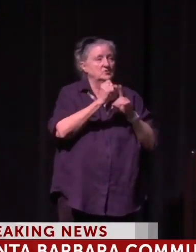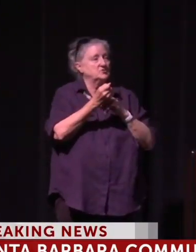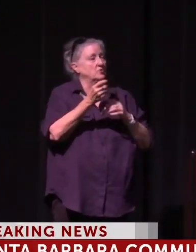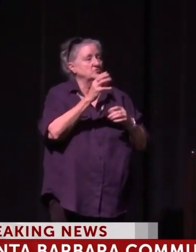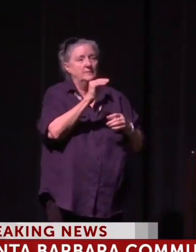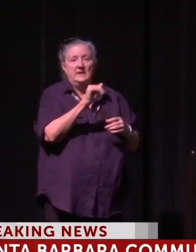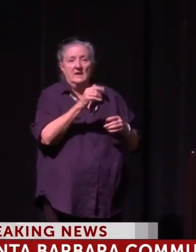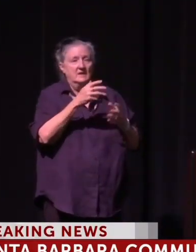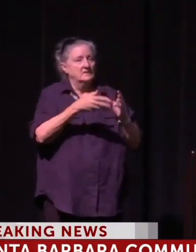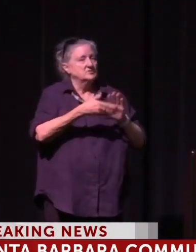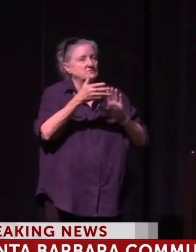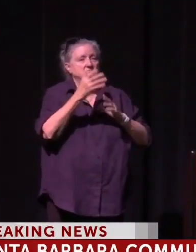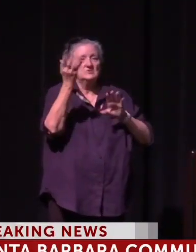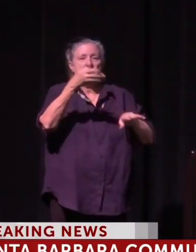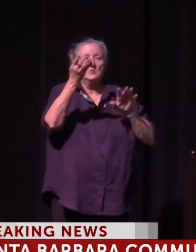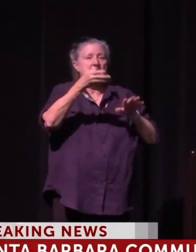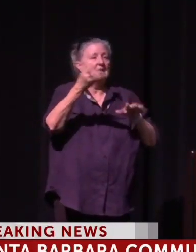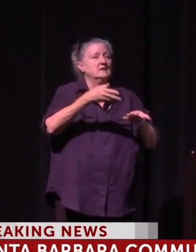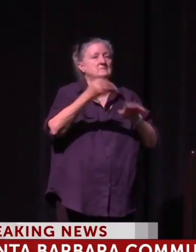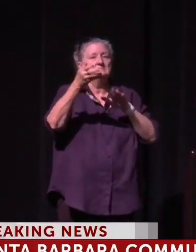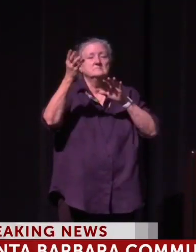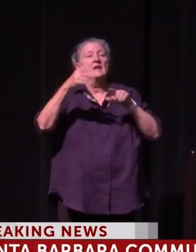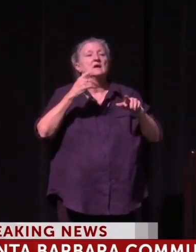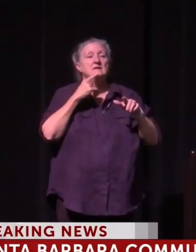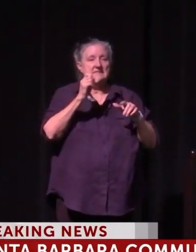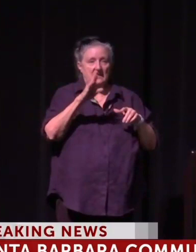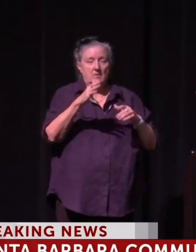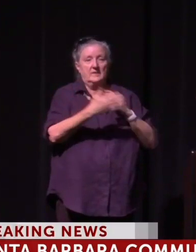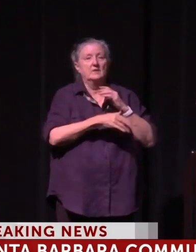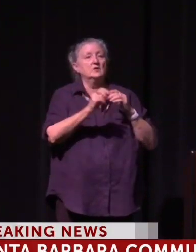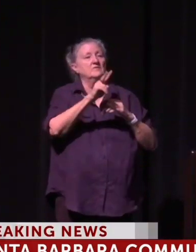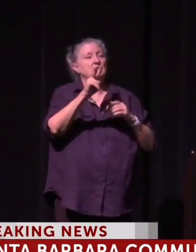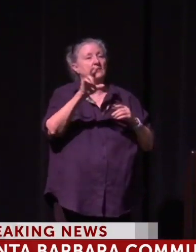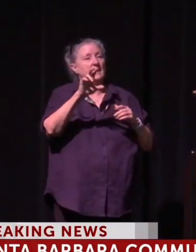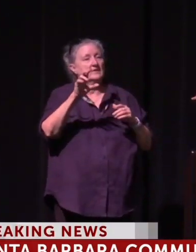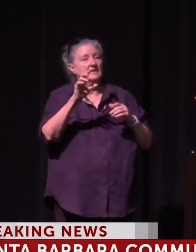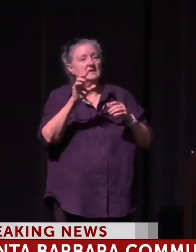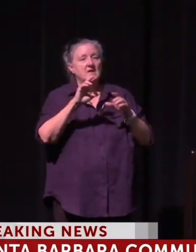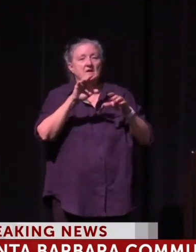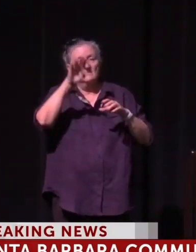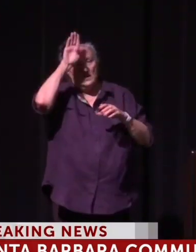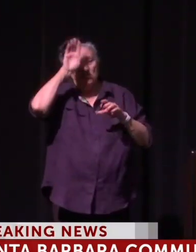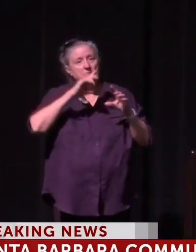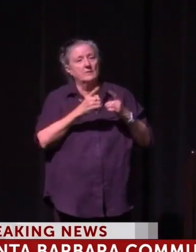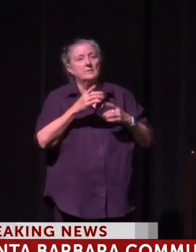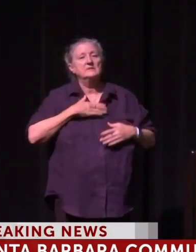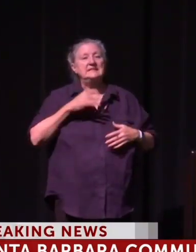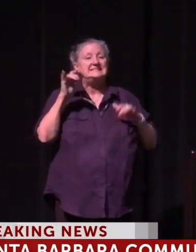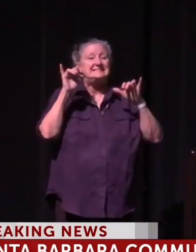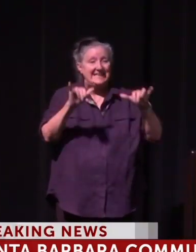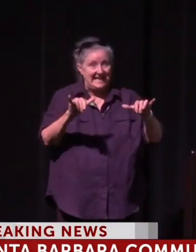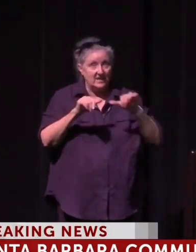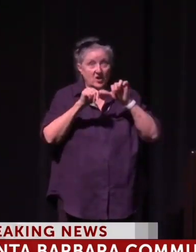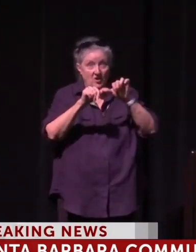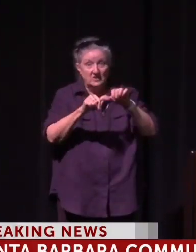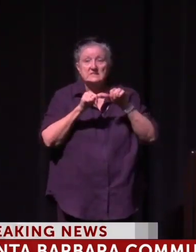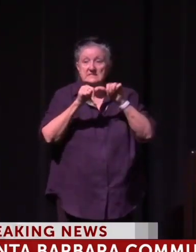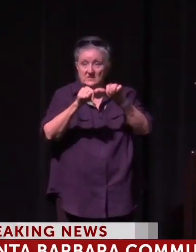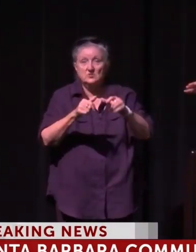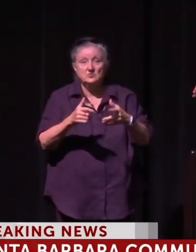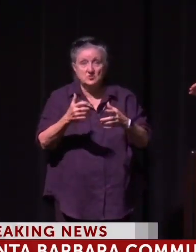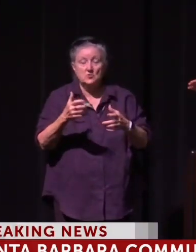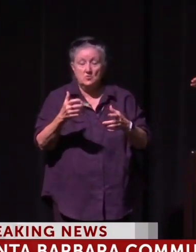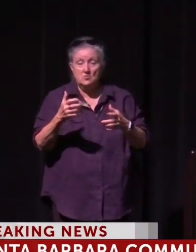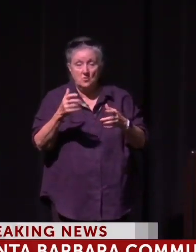media streaming platforms, either through Santa Barbara County or through the Ventura County Fire Department feed. Please stay on and continue to